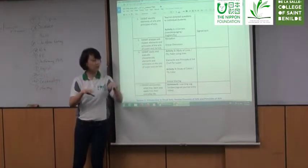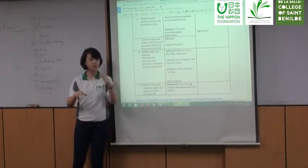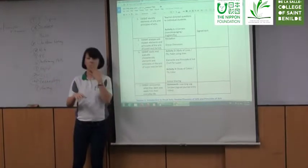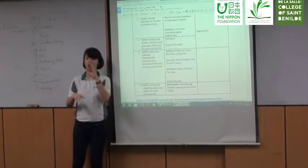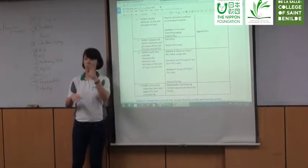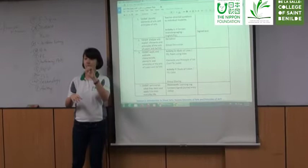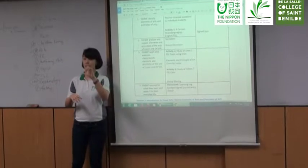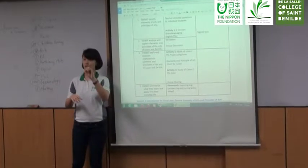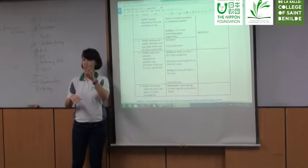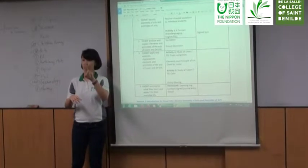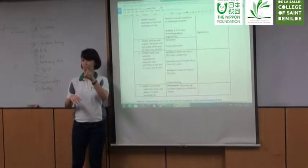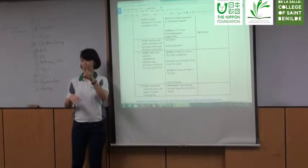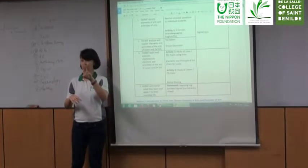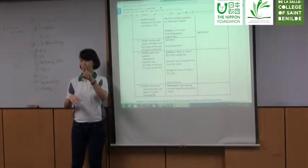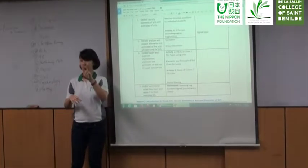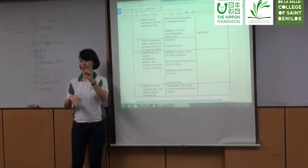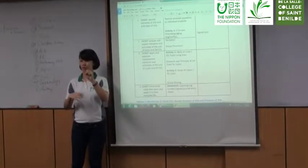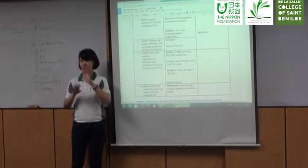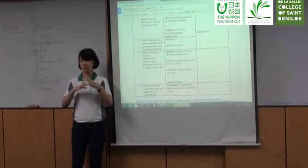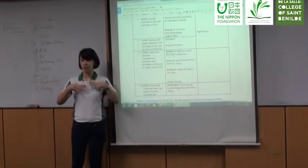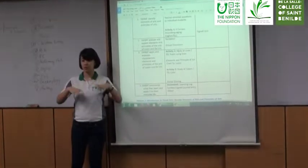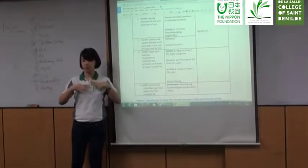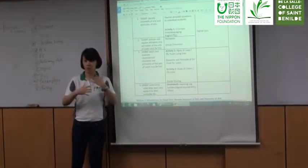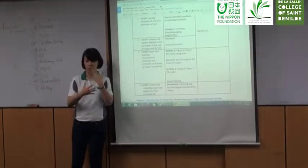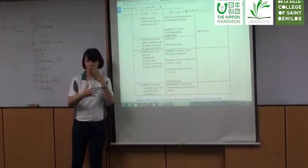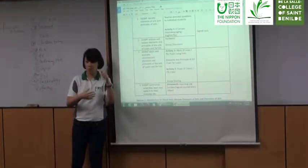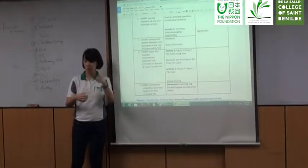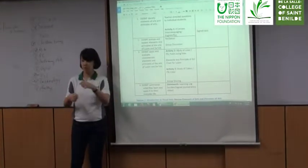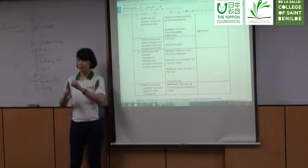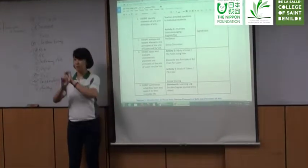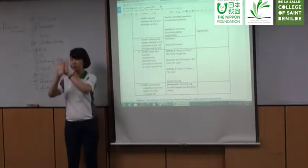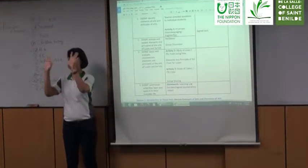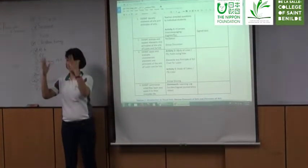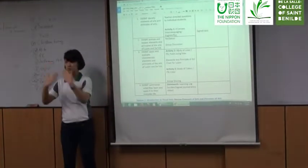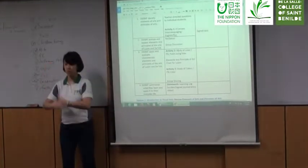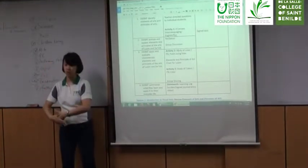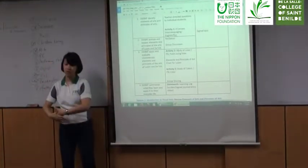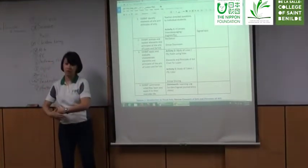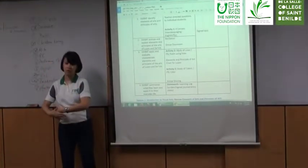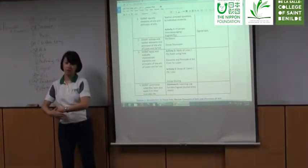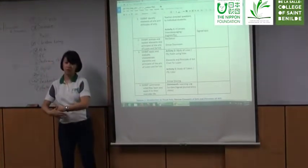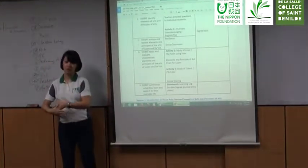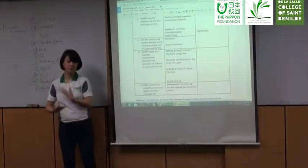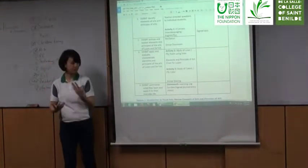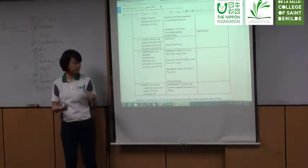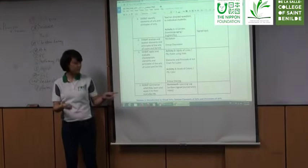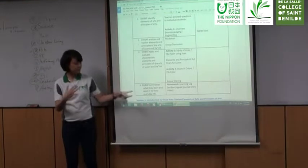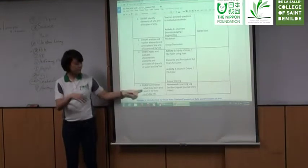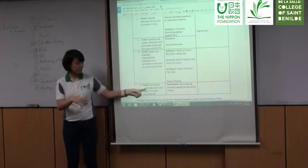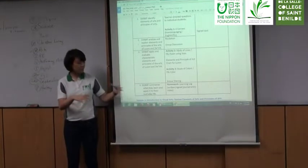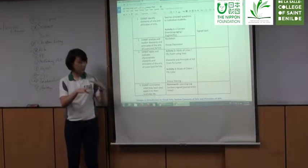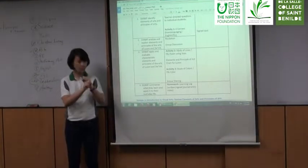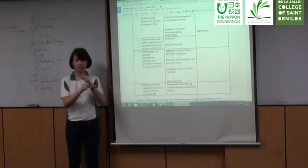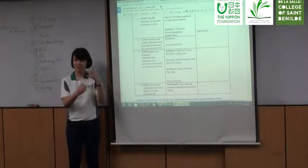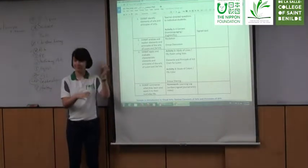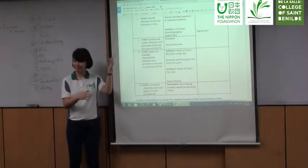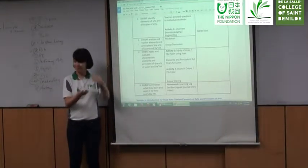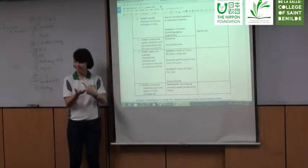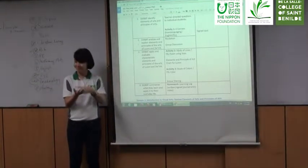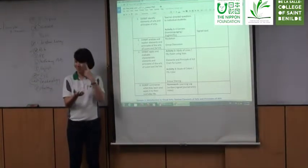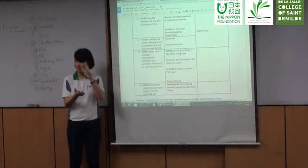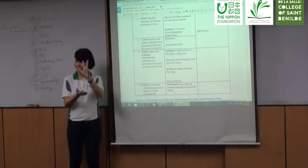Again, using the term song. And we'll also do color hues,